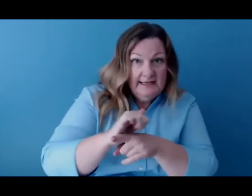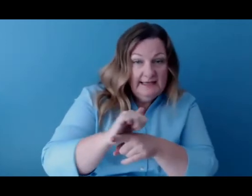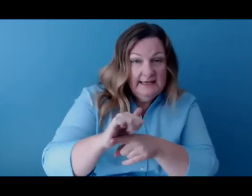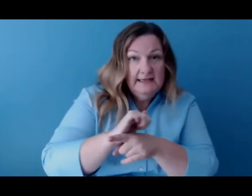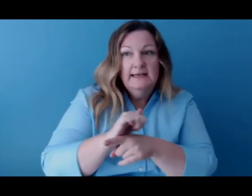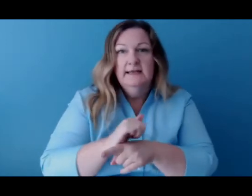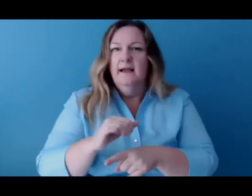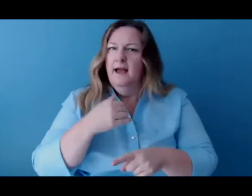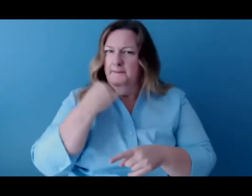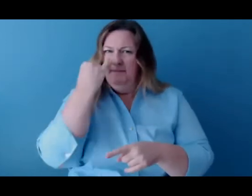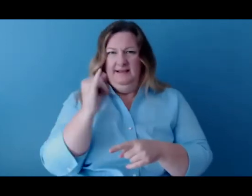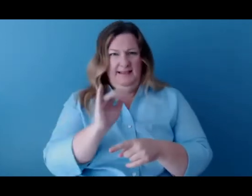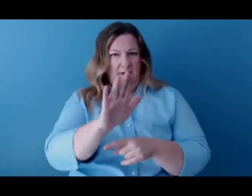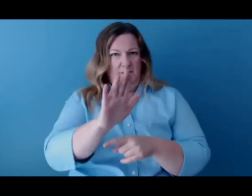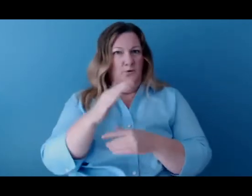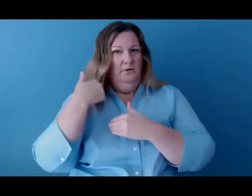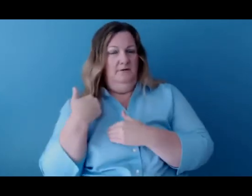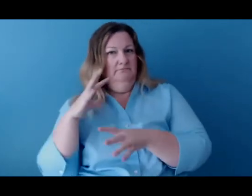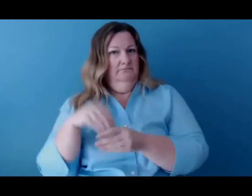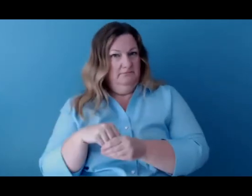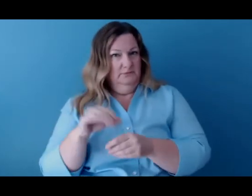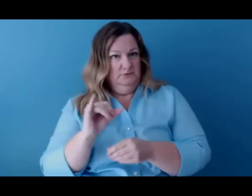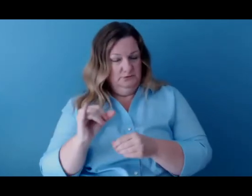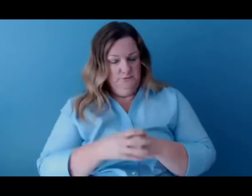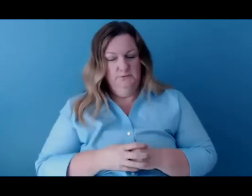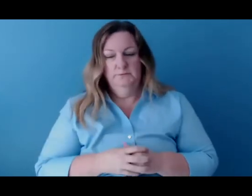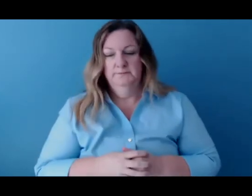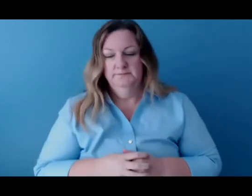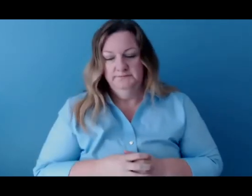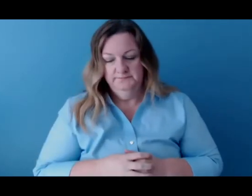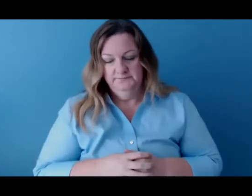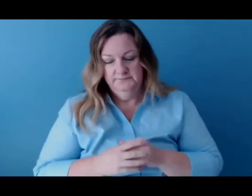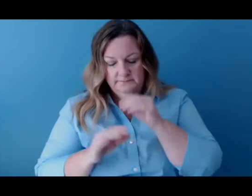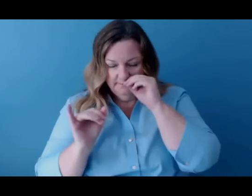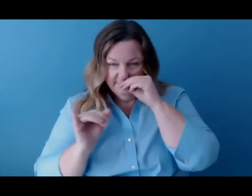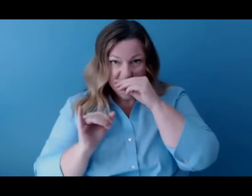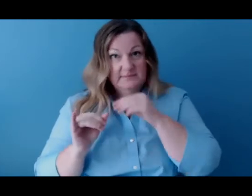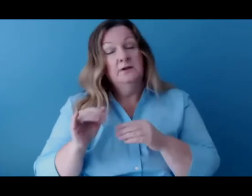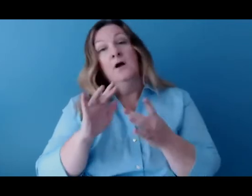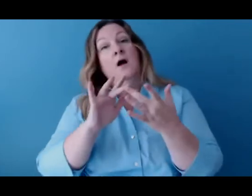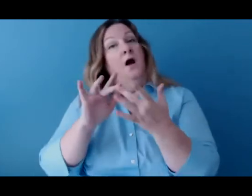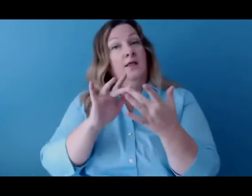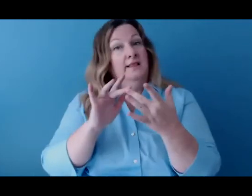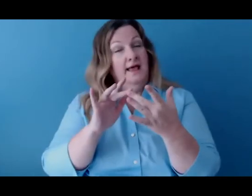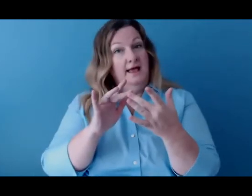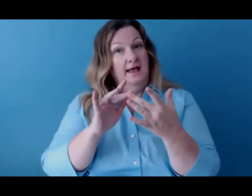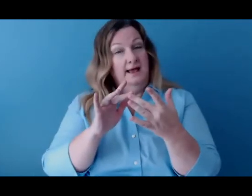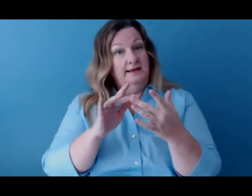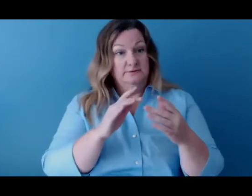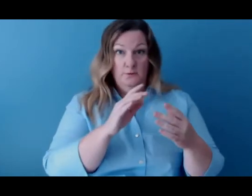involved with. We've also seen a shift towards an online type of capability. And if we do need to do